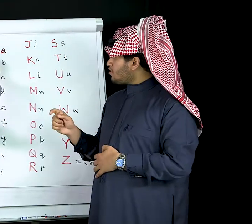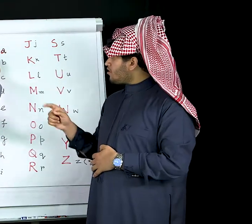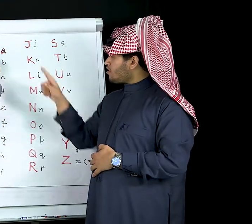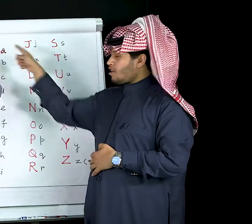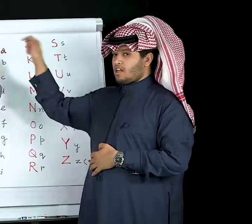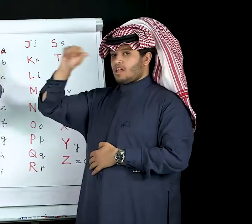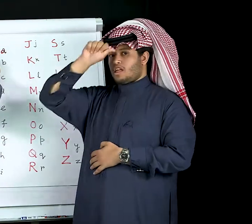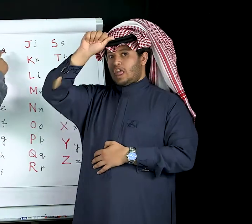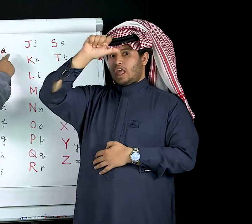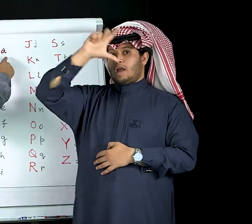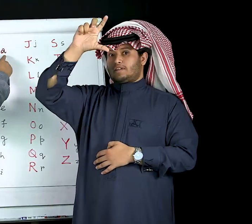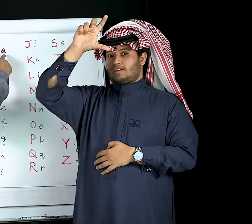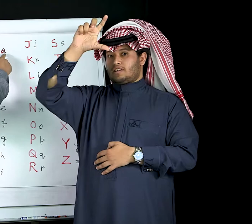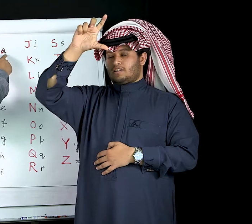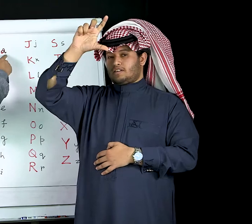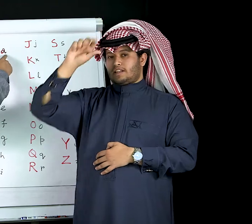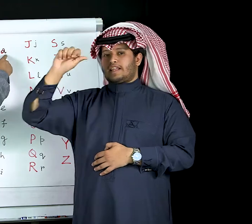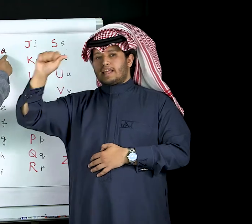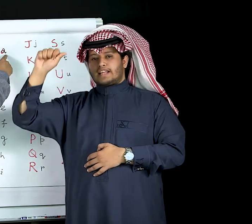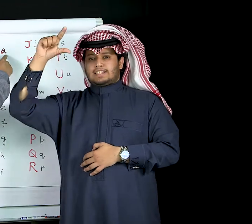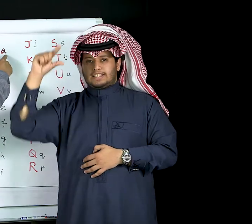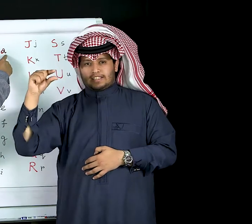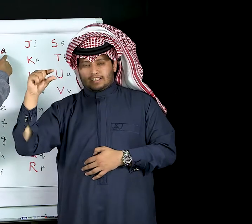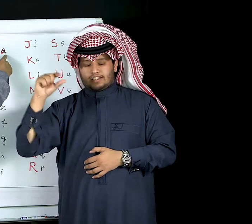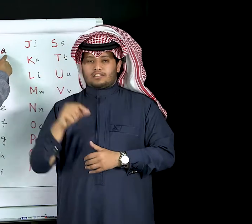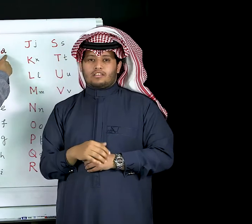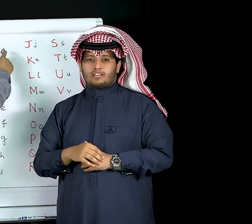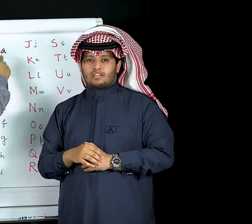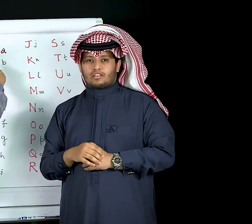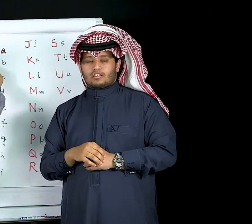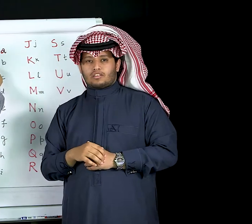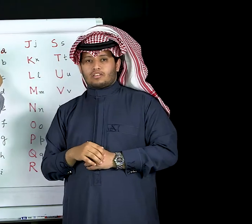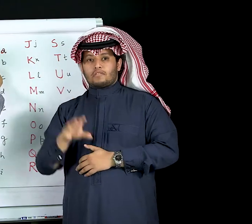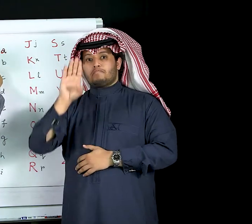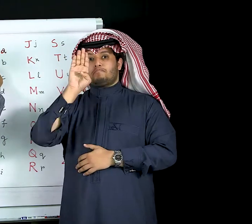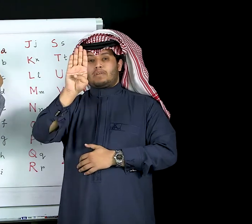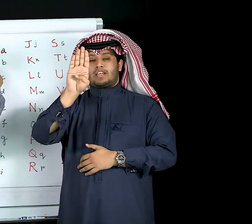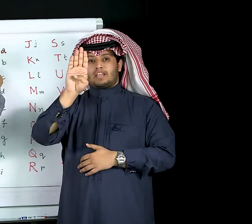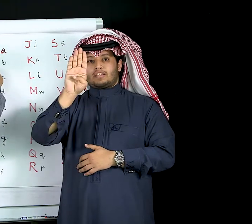A capital, A small, B